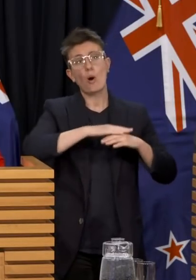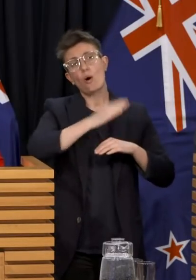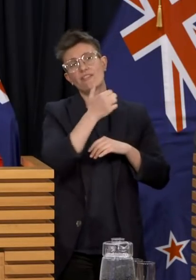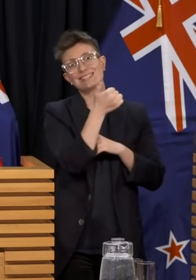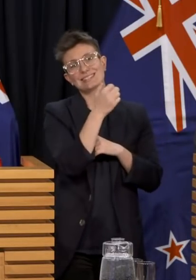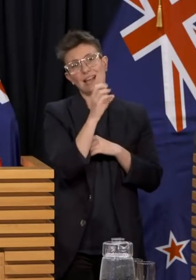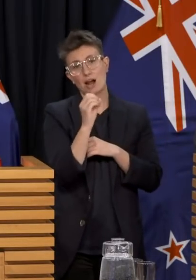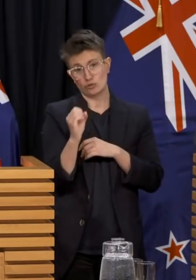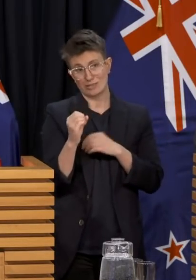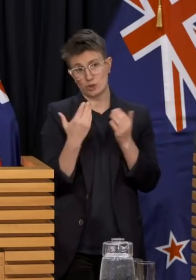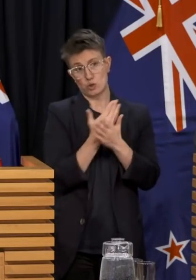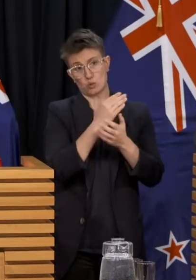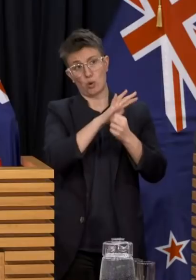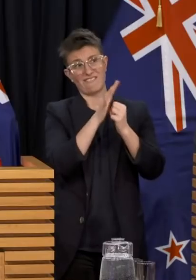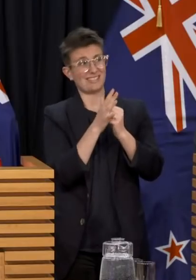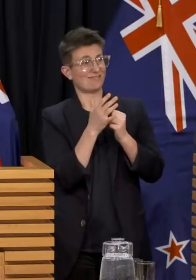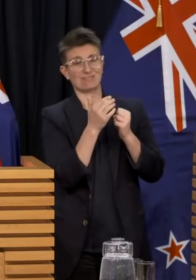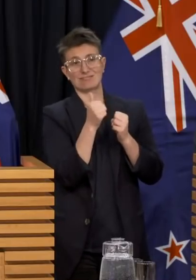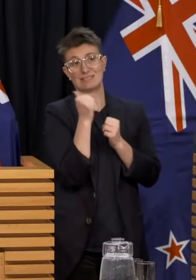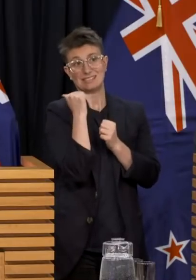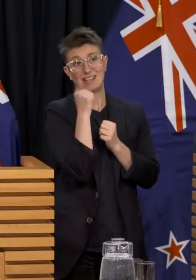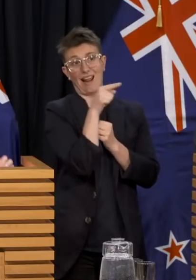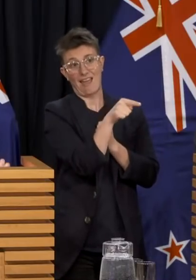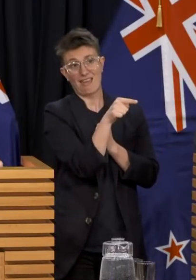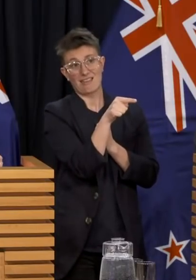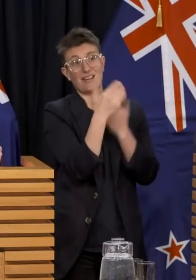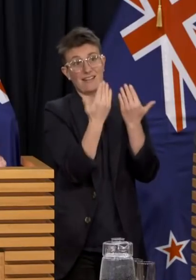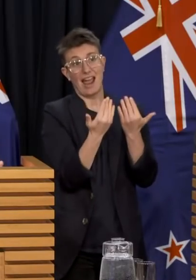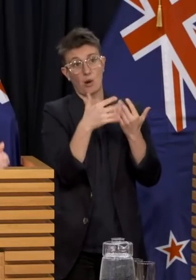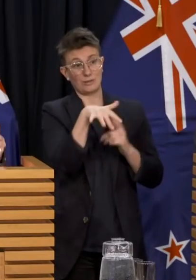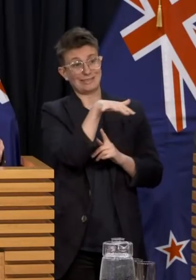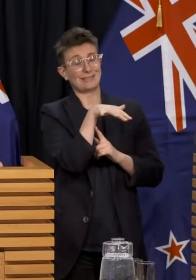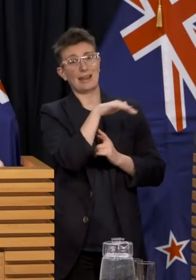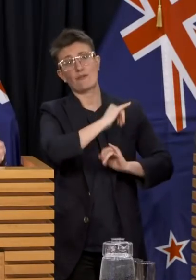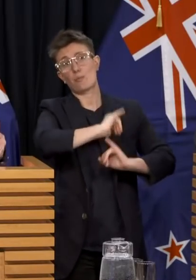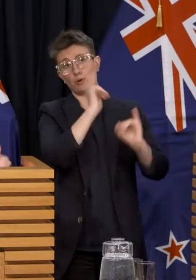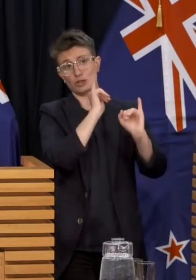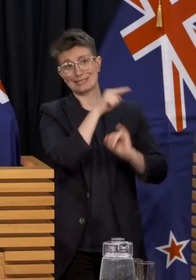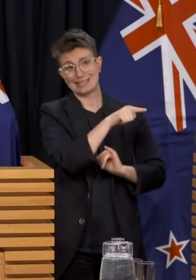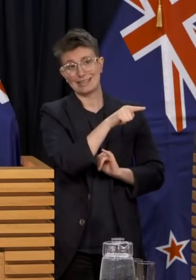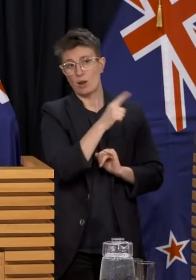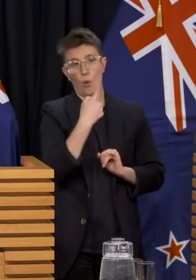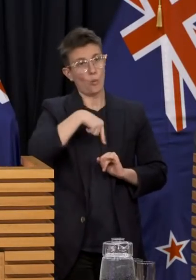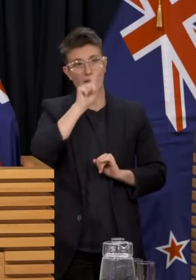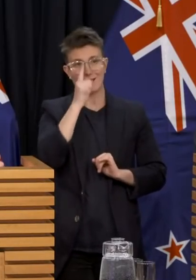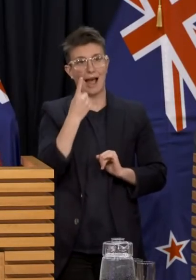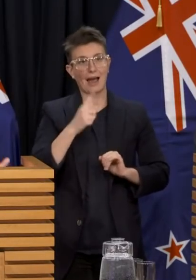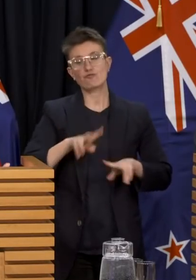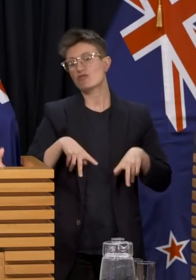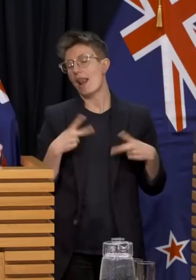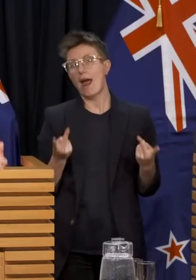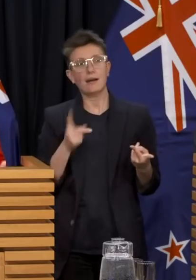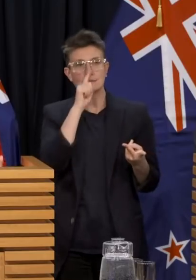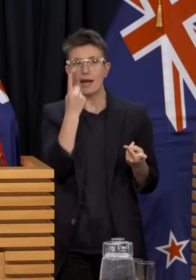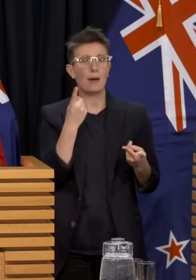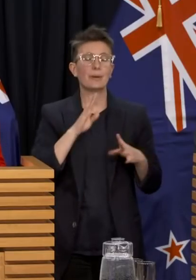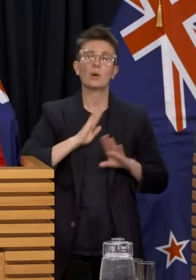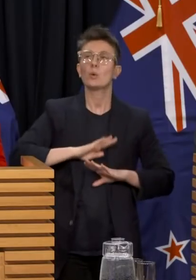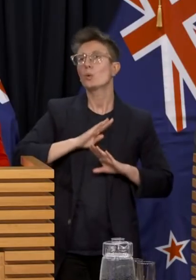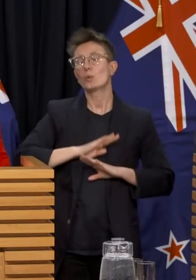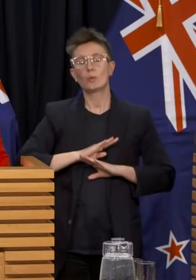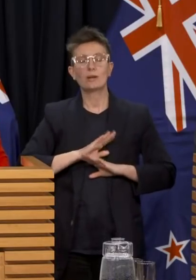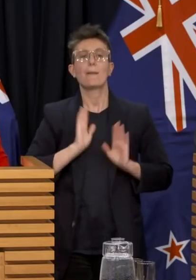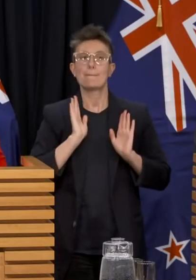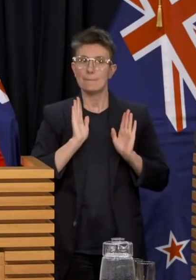We cannot afford to be complacent, which is why we are dialling back up the COVID messaging in response to